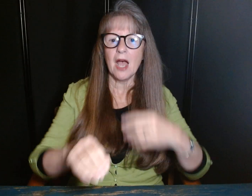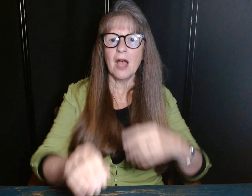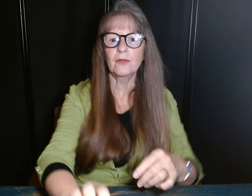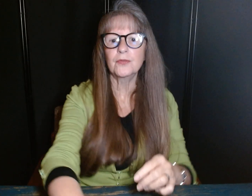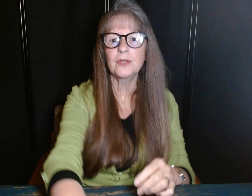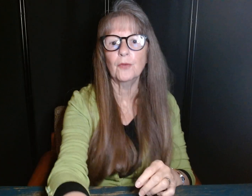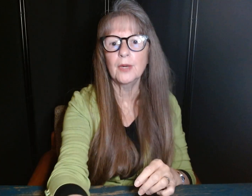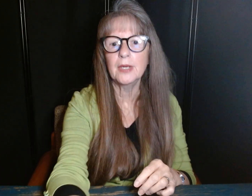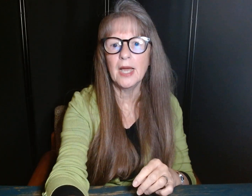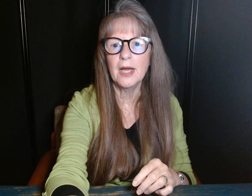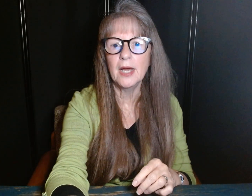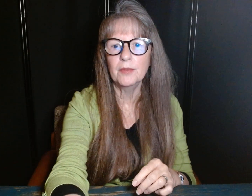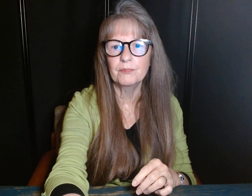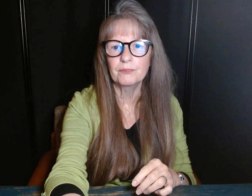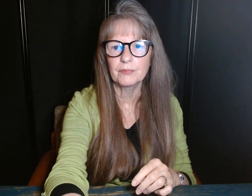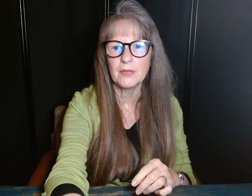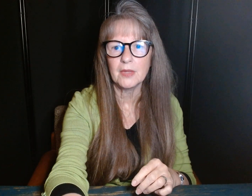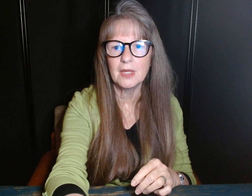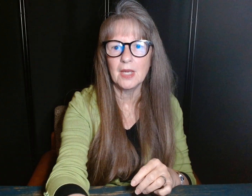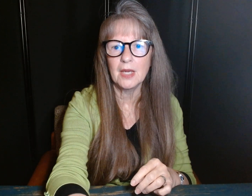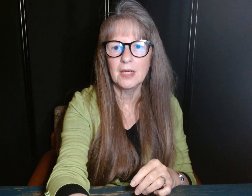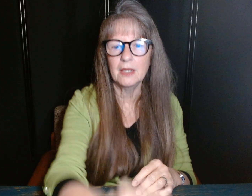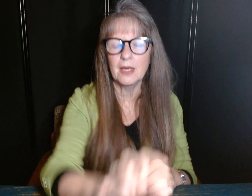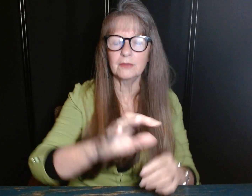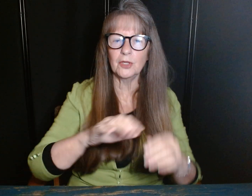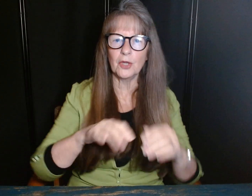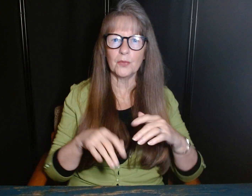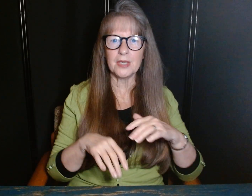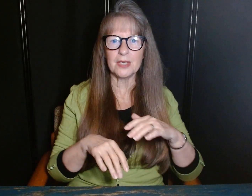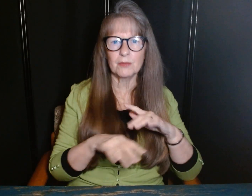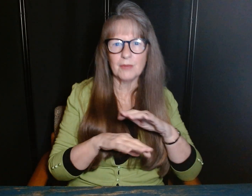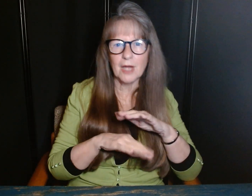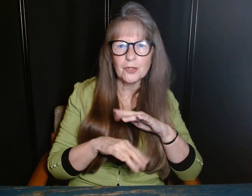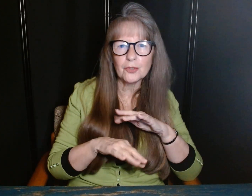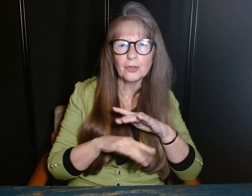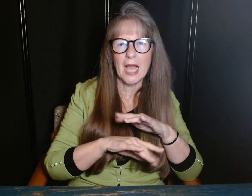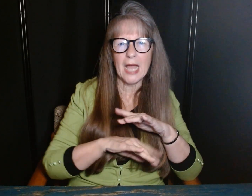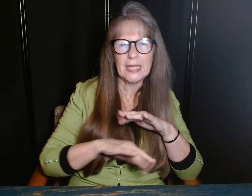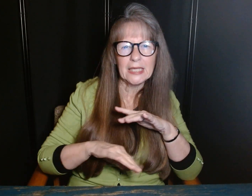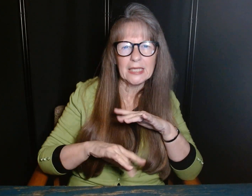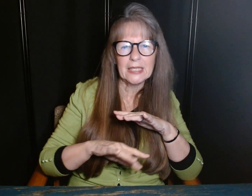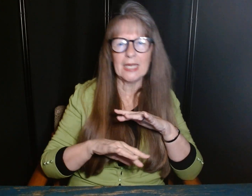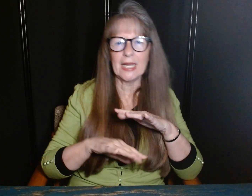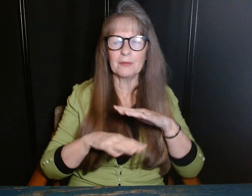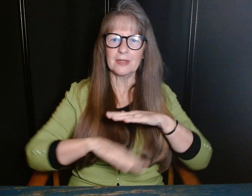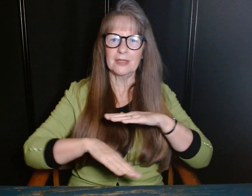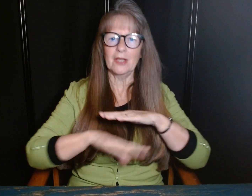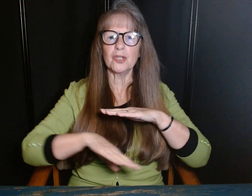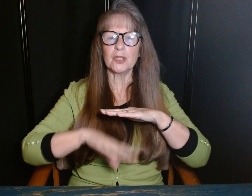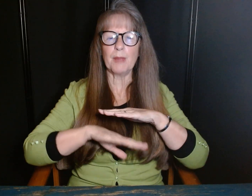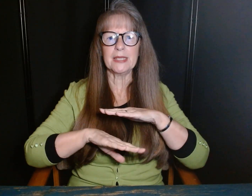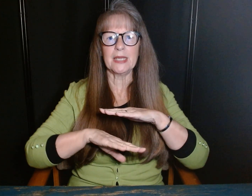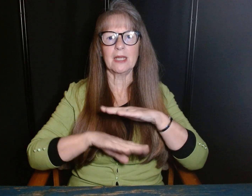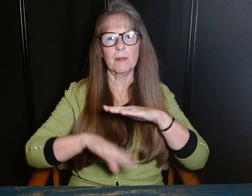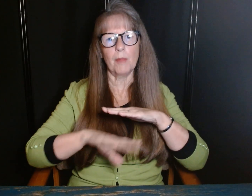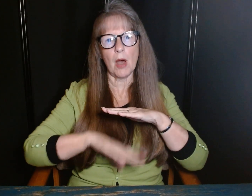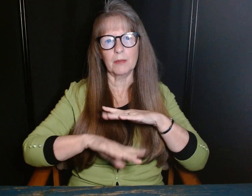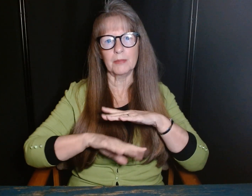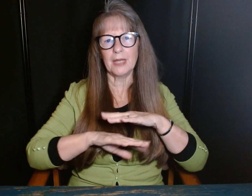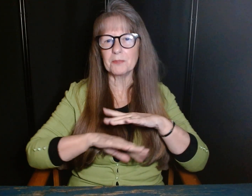of different uh, these underlying, and I not just basic at the bottom, but I'm just